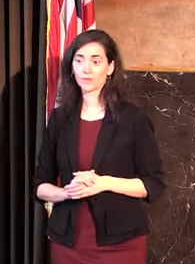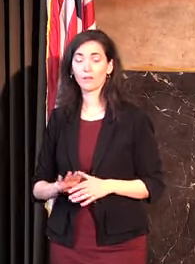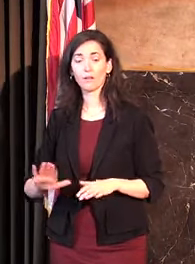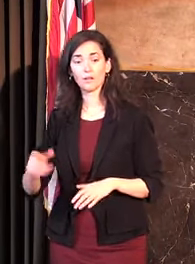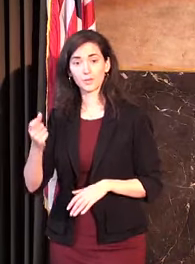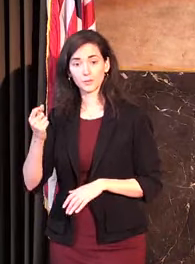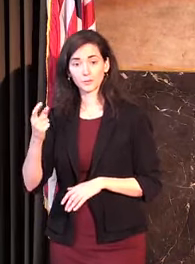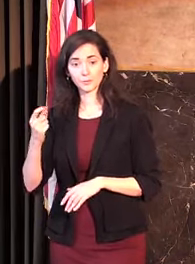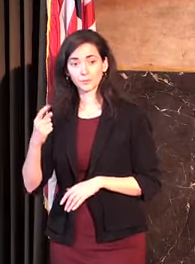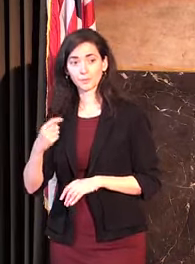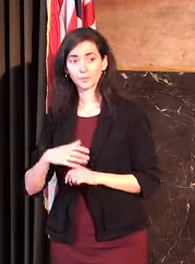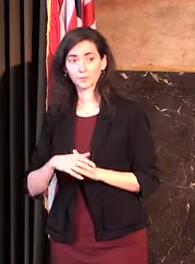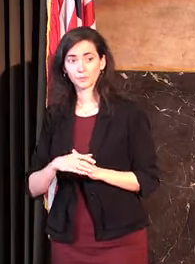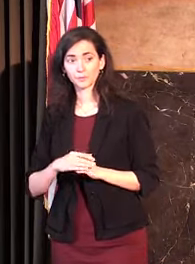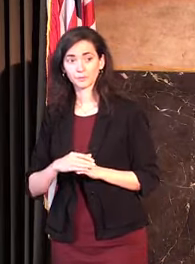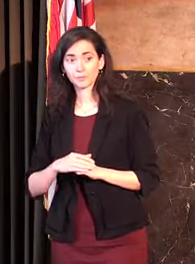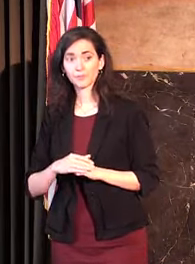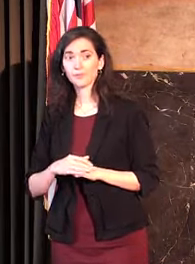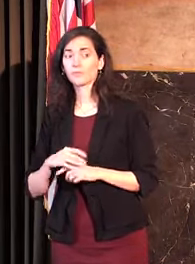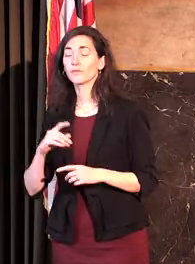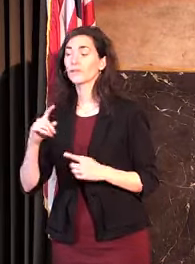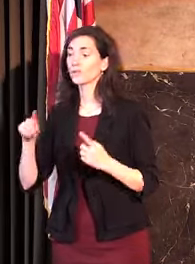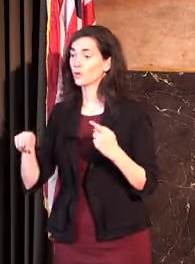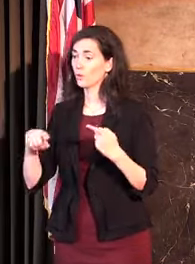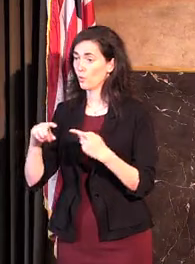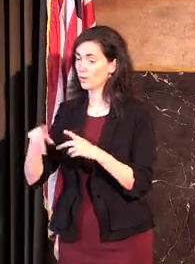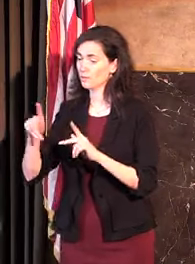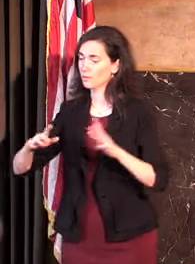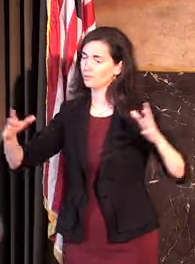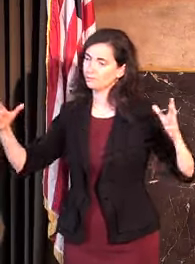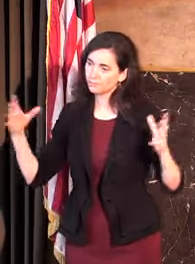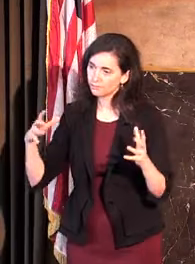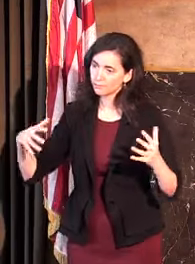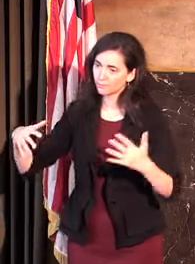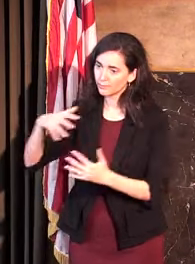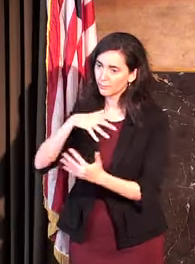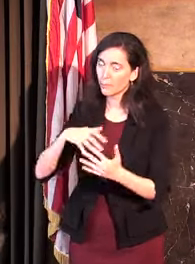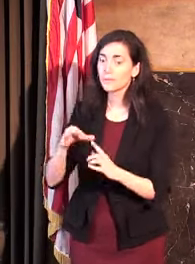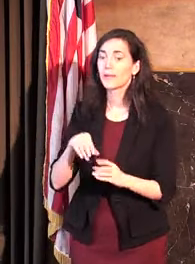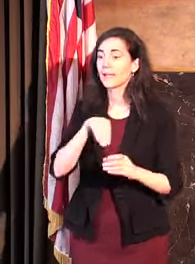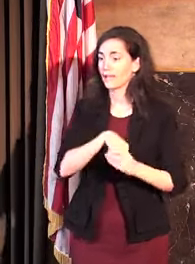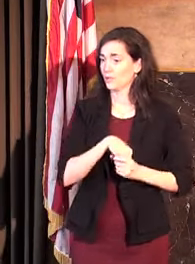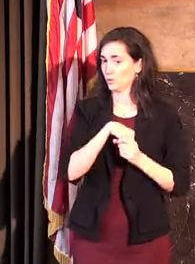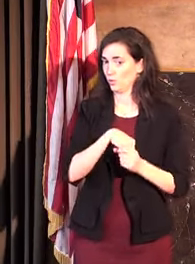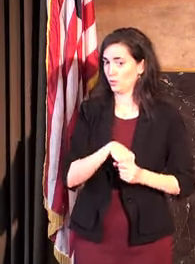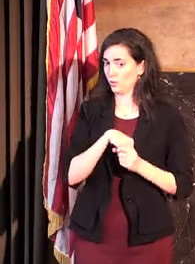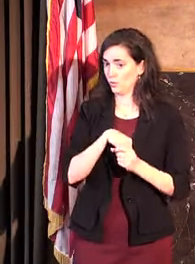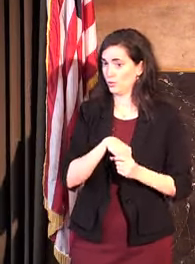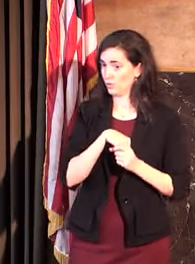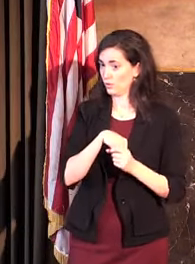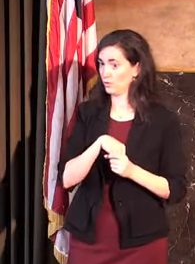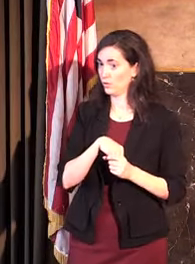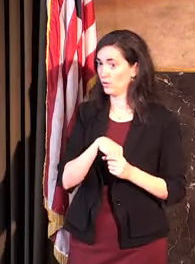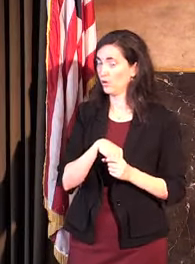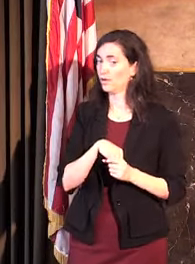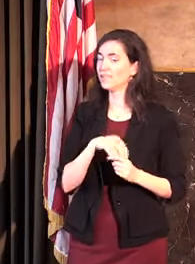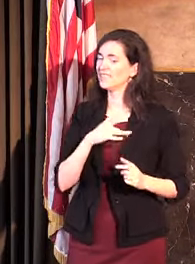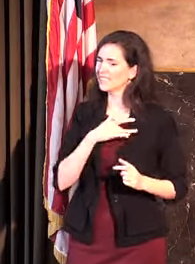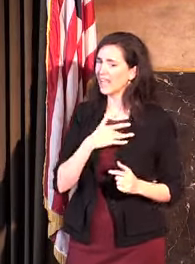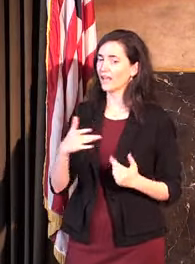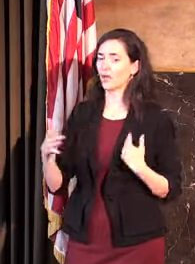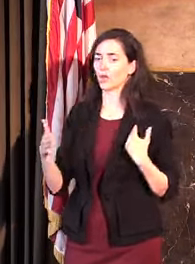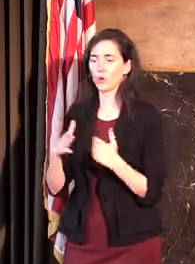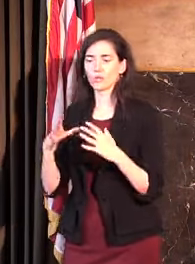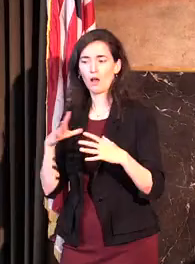understand that when you gather, especially indoors, and typically around the holidays, you